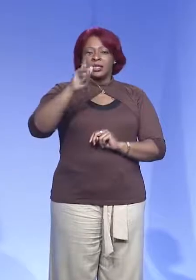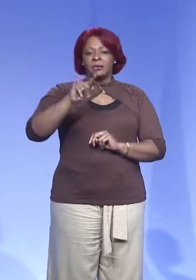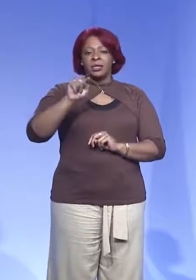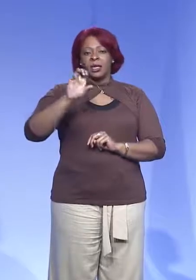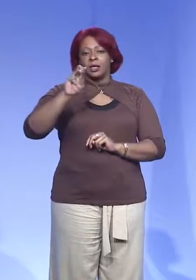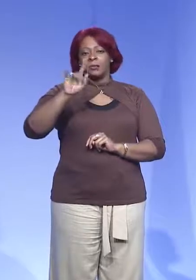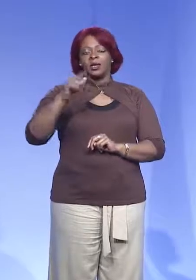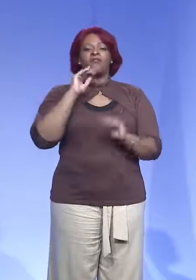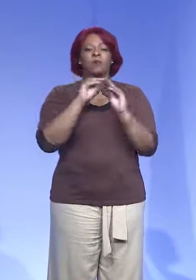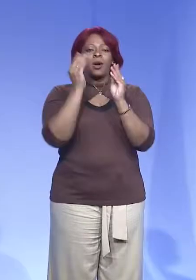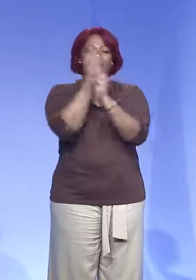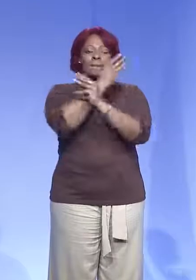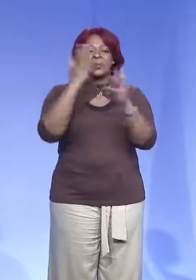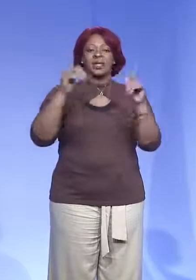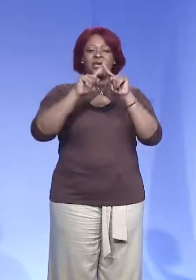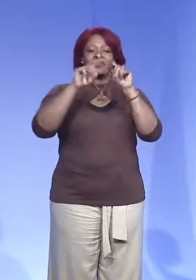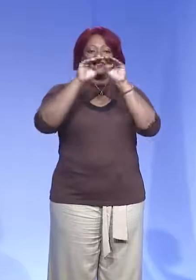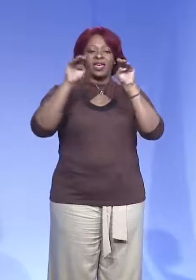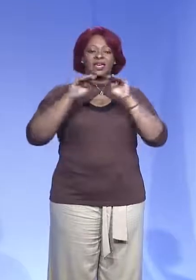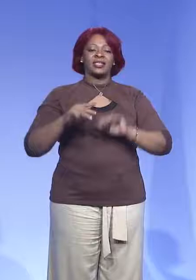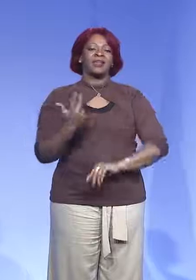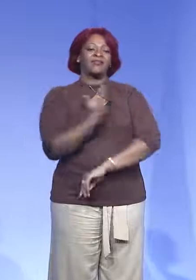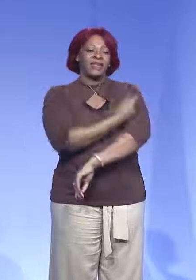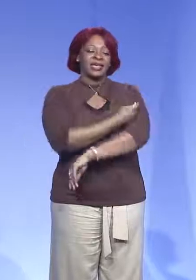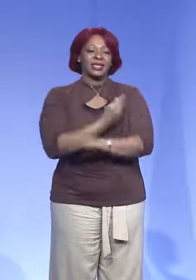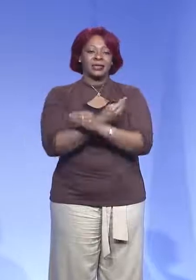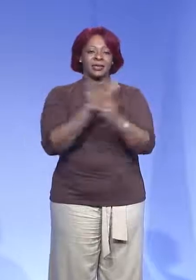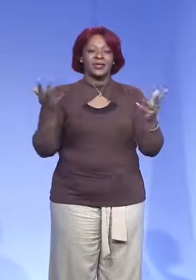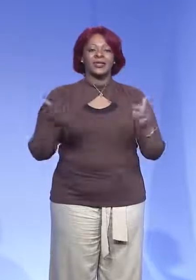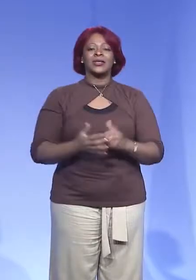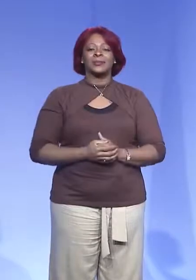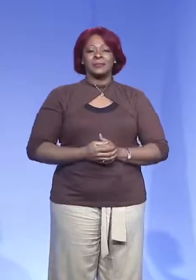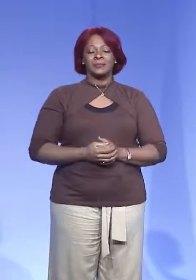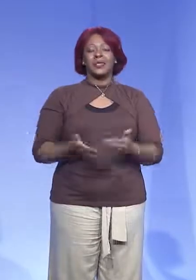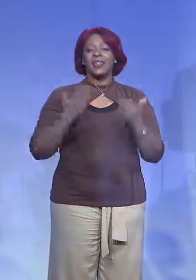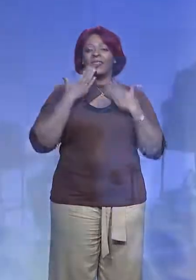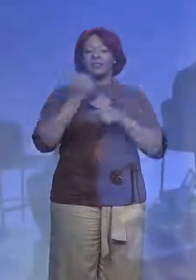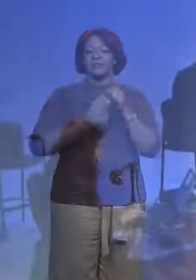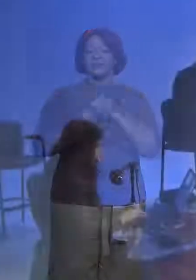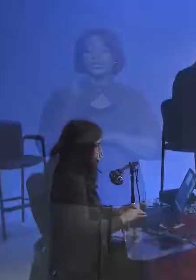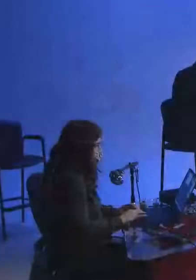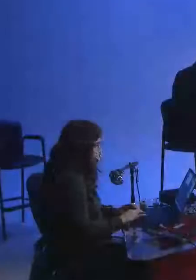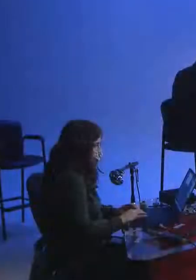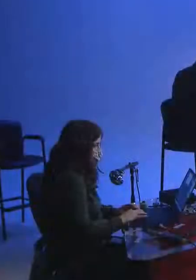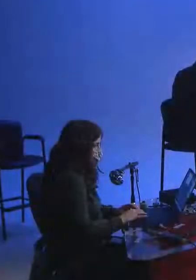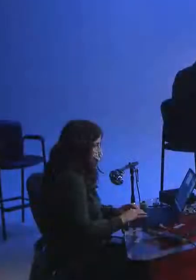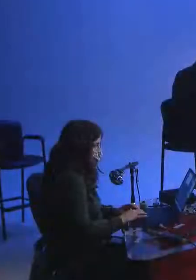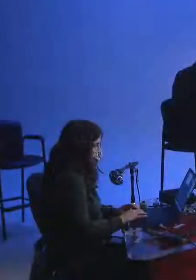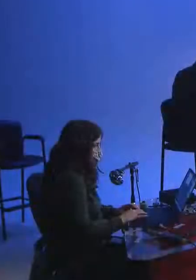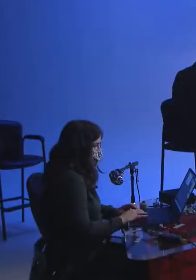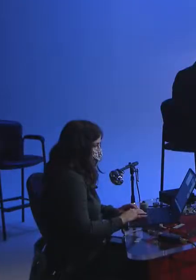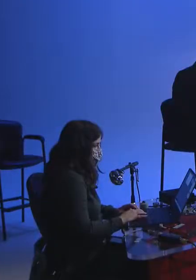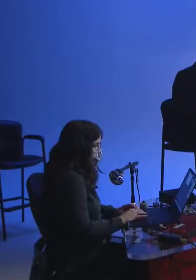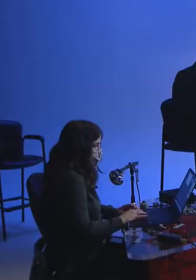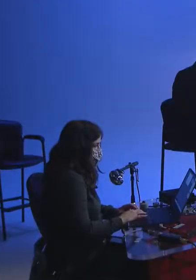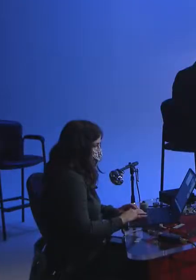Shelby.community for updates on the phases of vaccine administration. Thanks, everyone. We'll see you back here on Thursday.